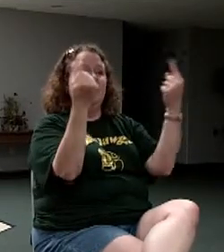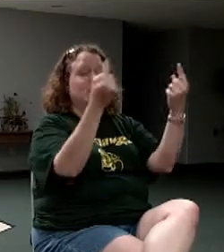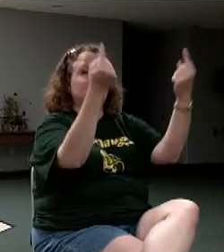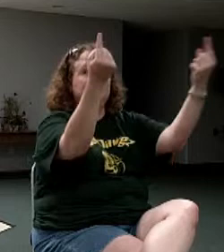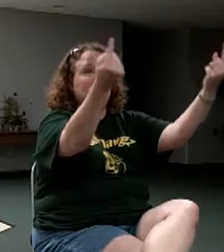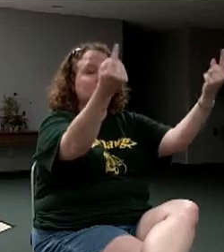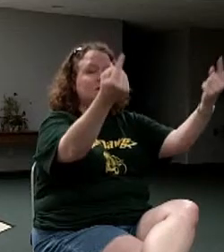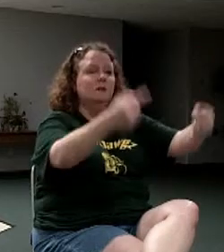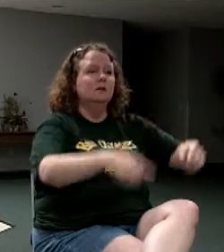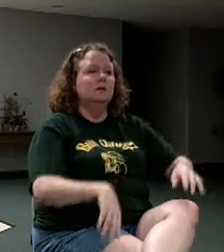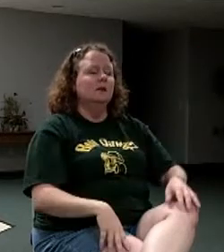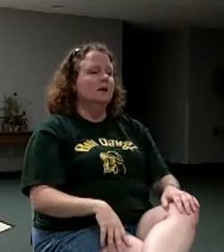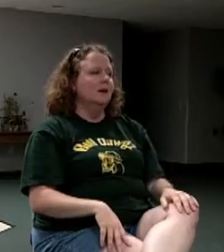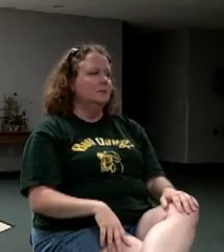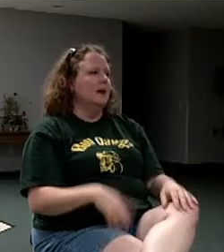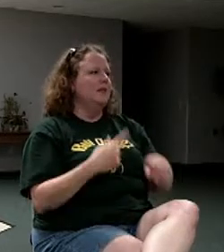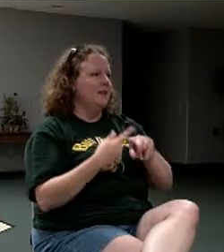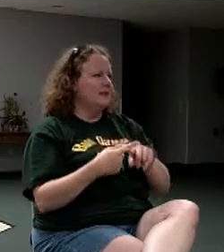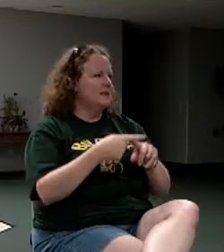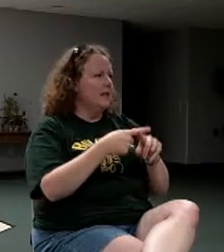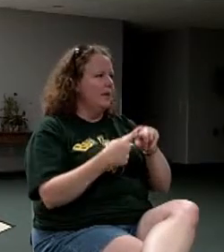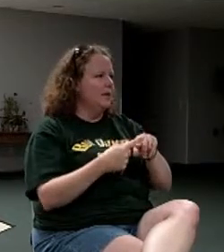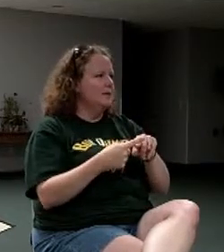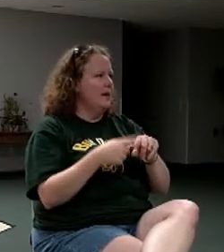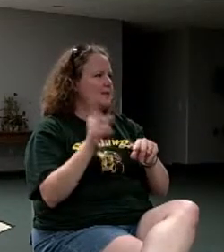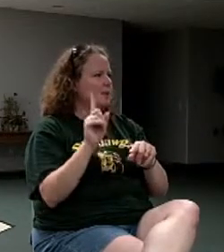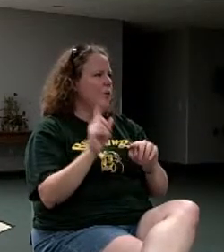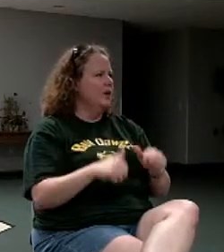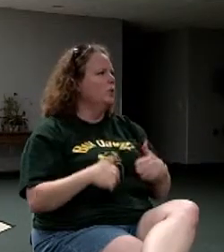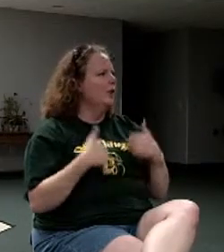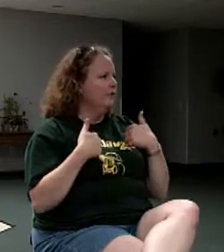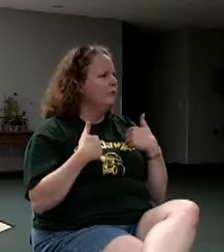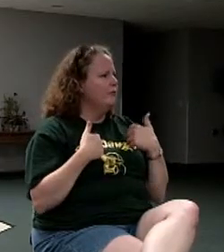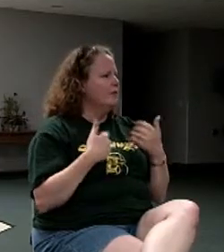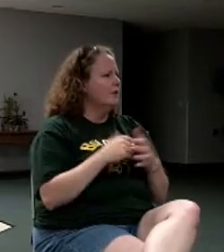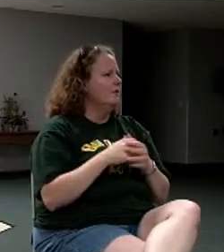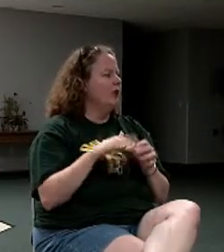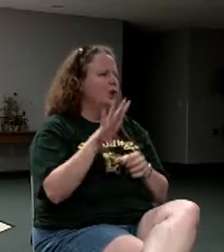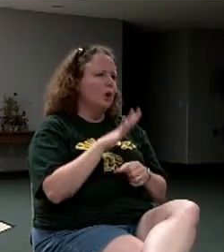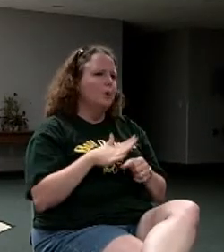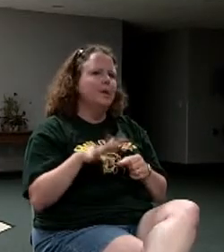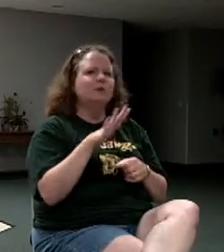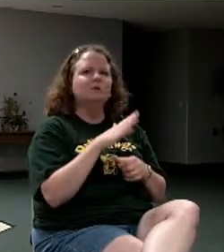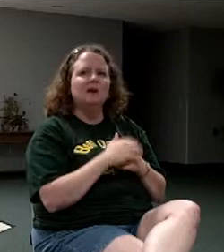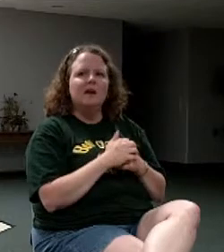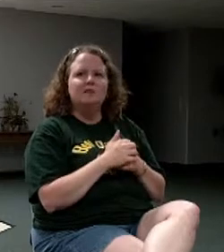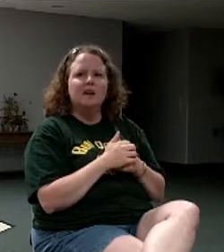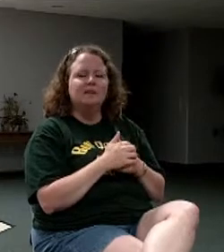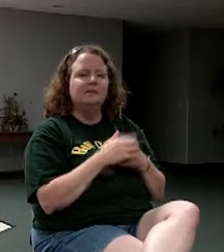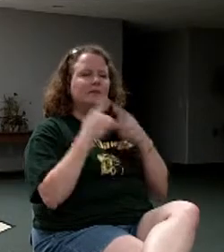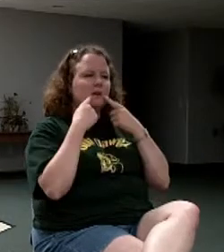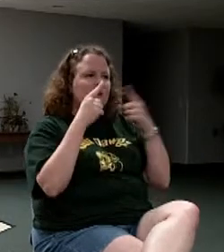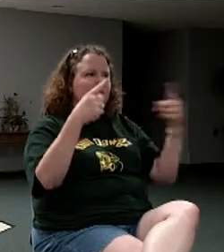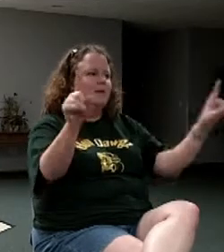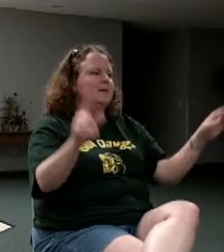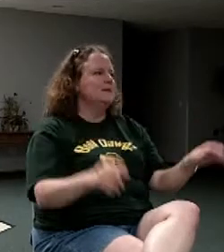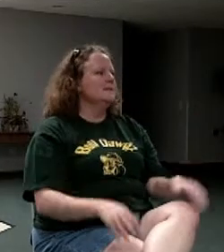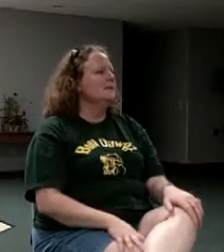of comes in. I think that's another one that depends on where you live. Very colloquial kind of sign. Famous.